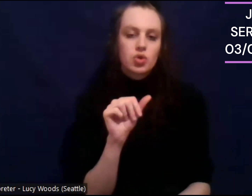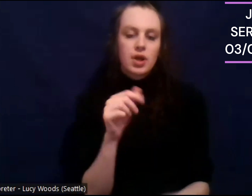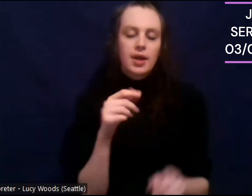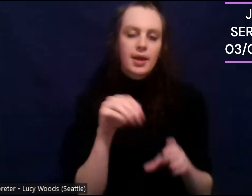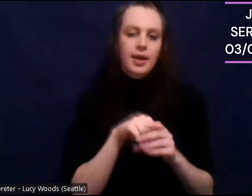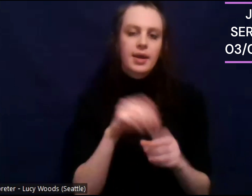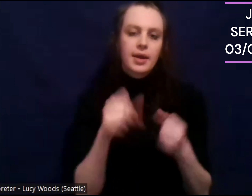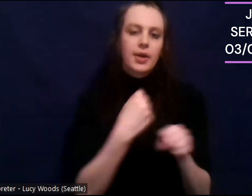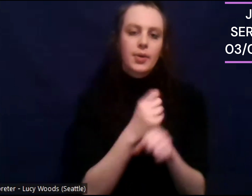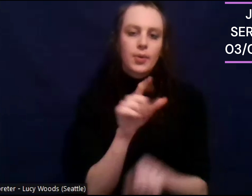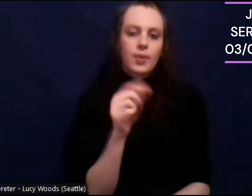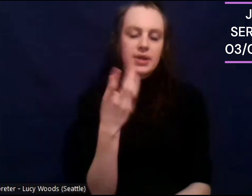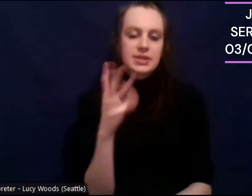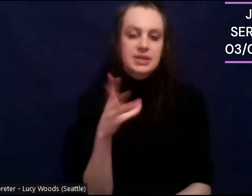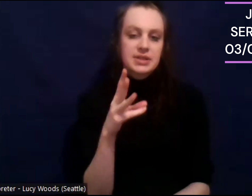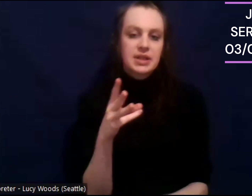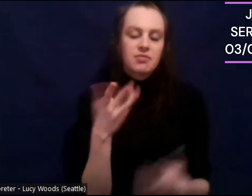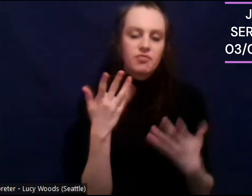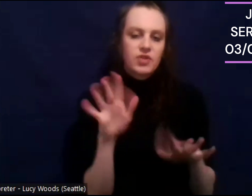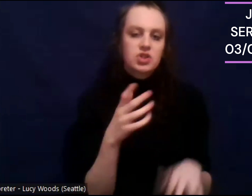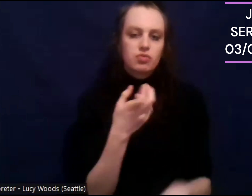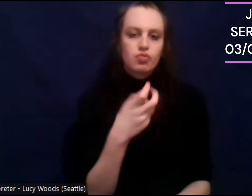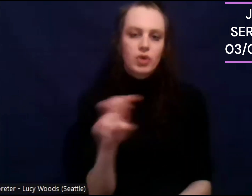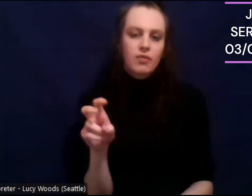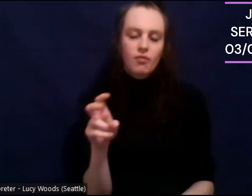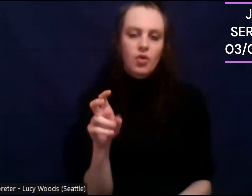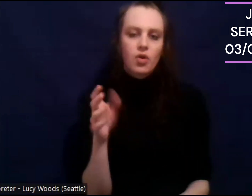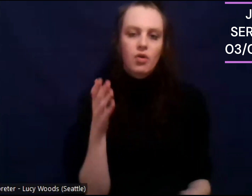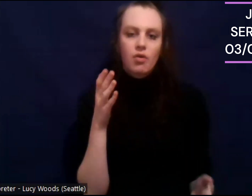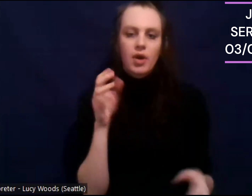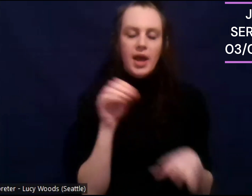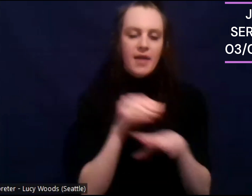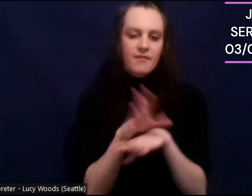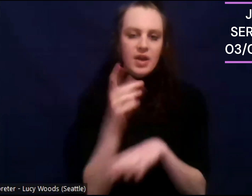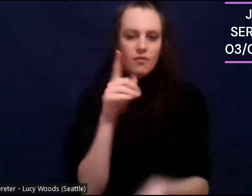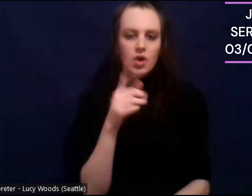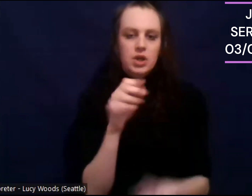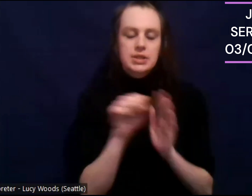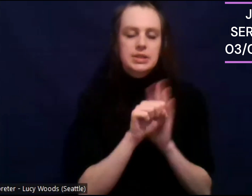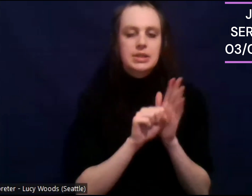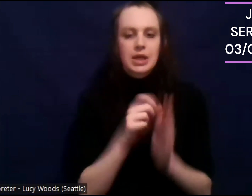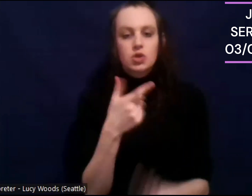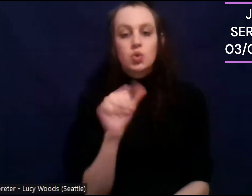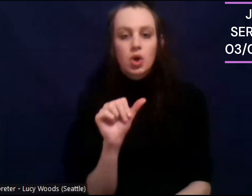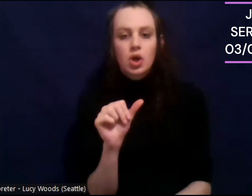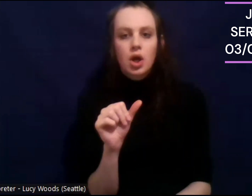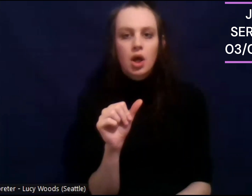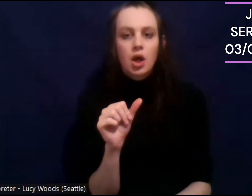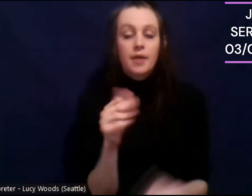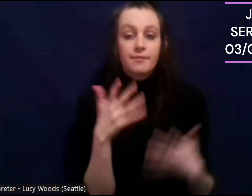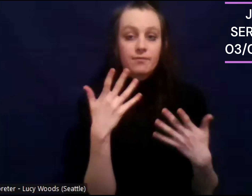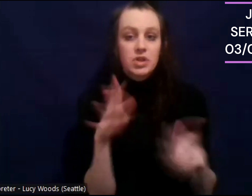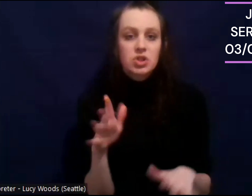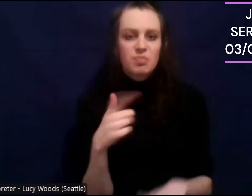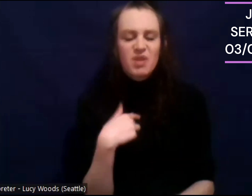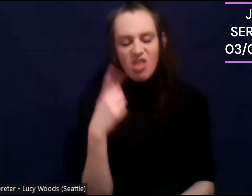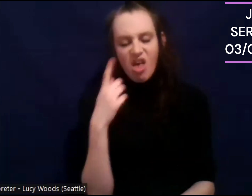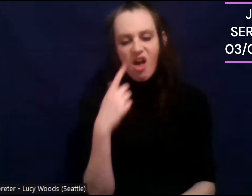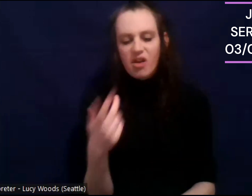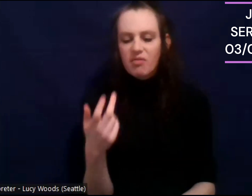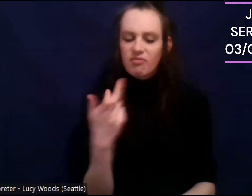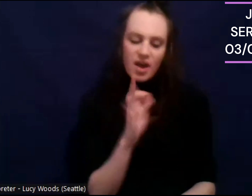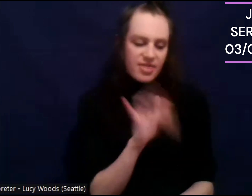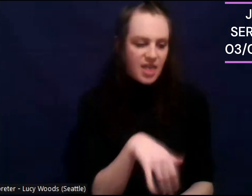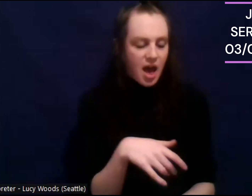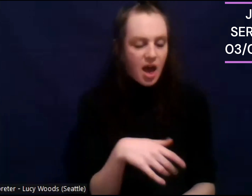for Georgia. And I served on advisory for 6 years. And when I rolled off, I was like, screw this. I'm done with YPAW.